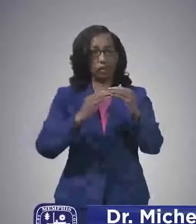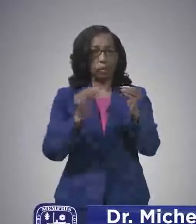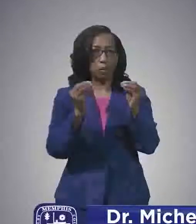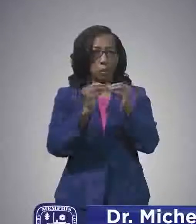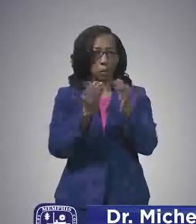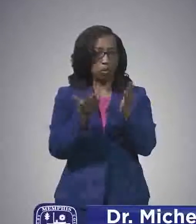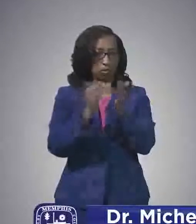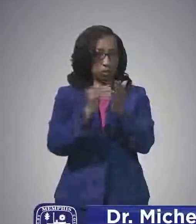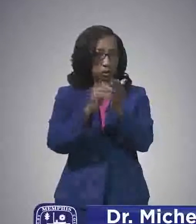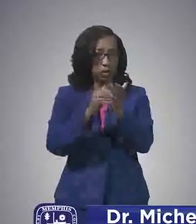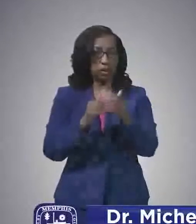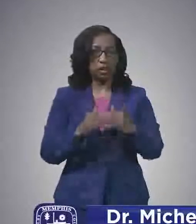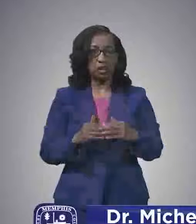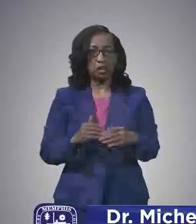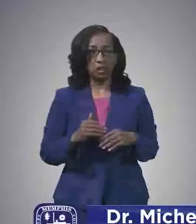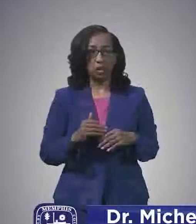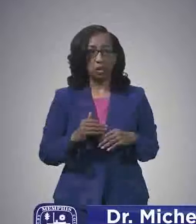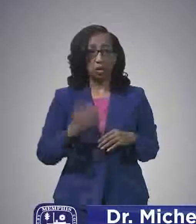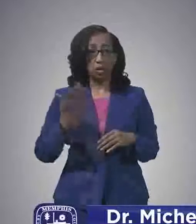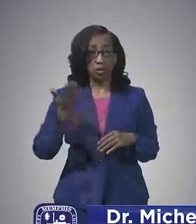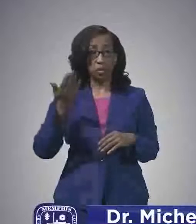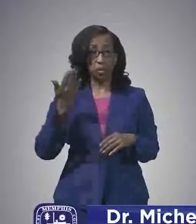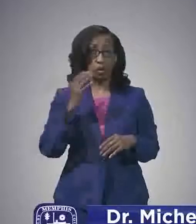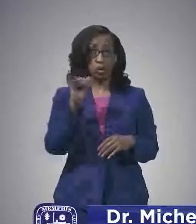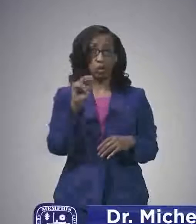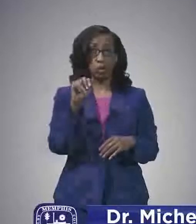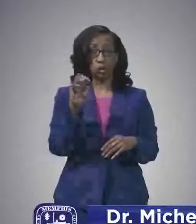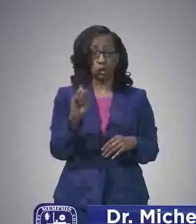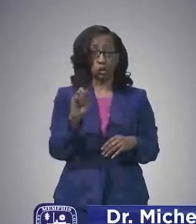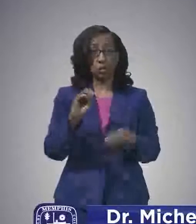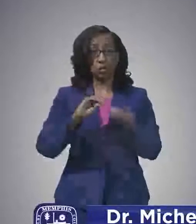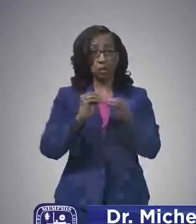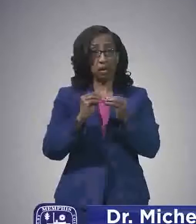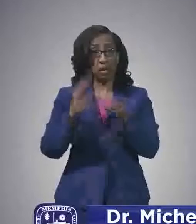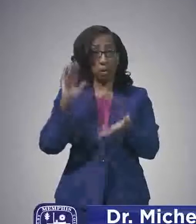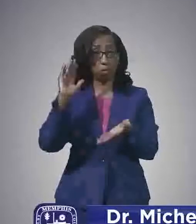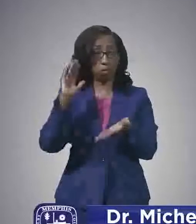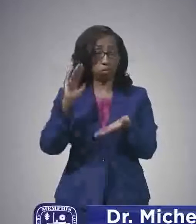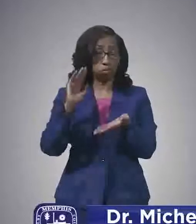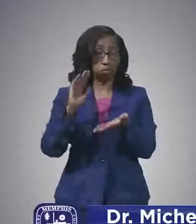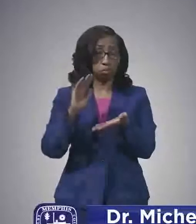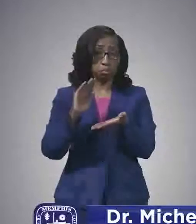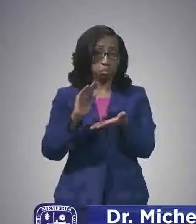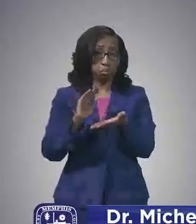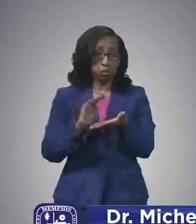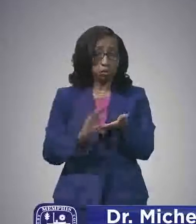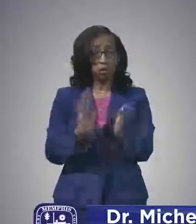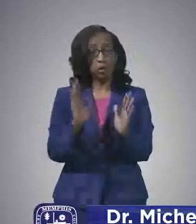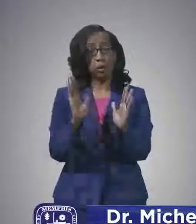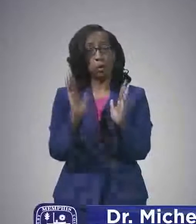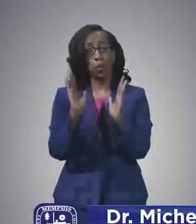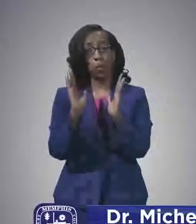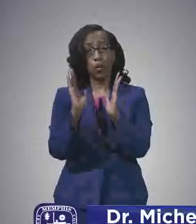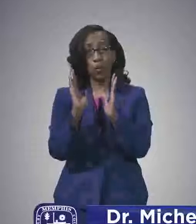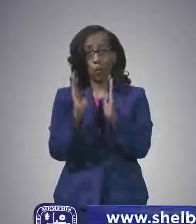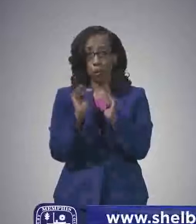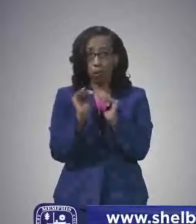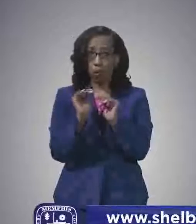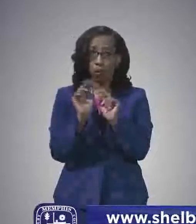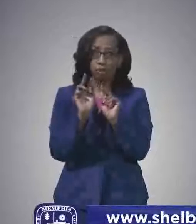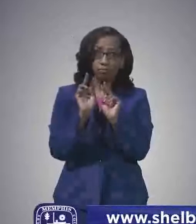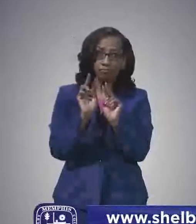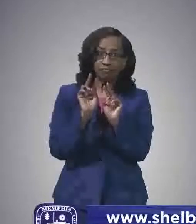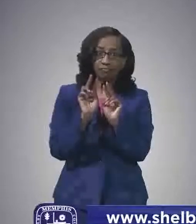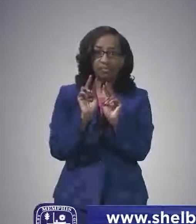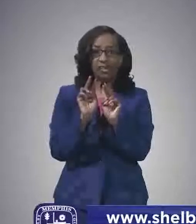know, cases went down as of June, and so we were really hoping that we could spread out the